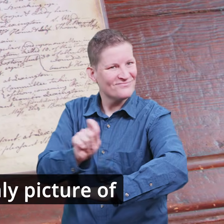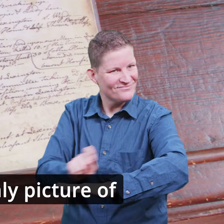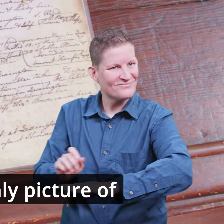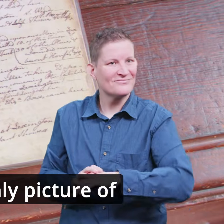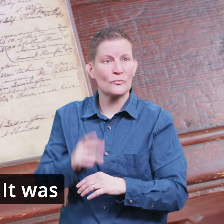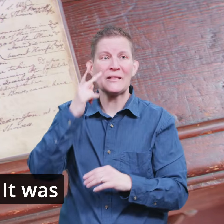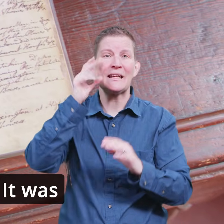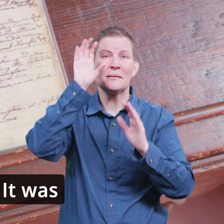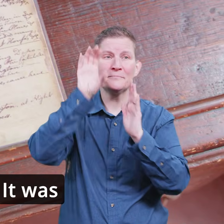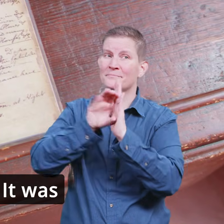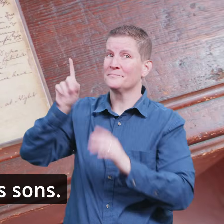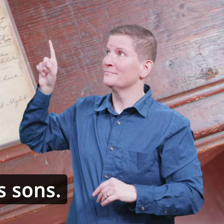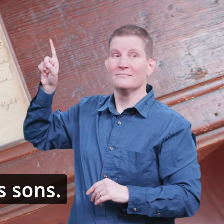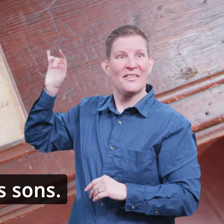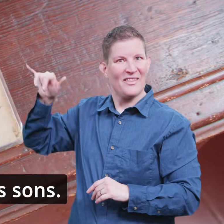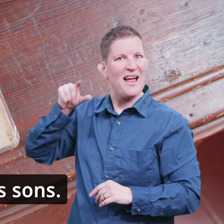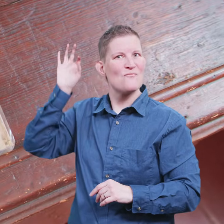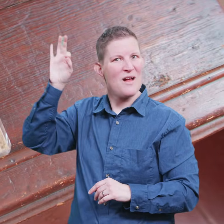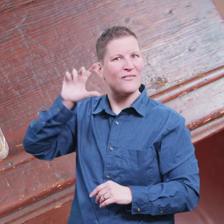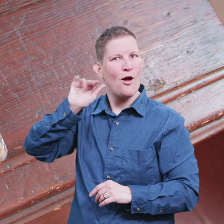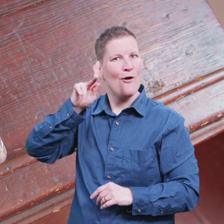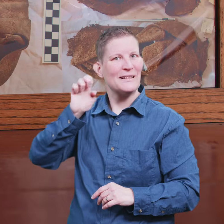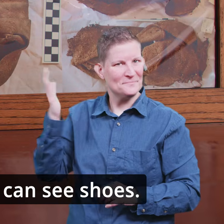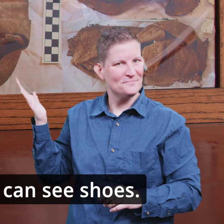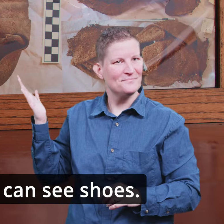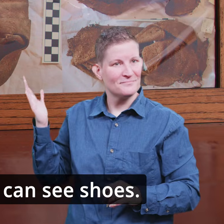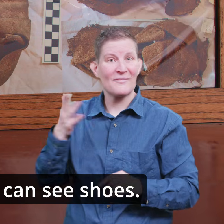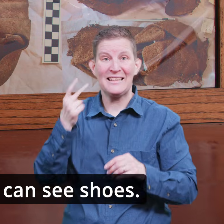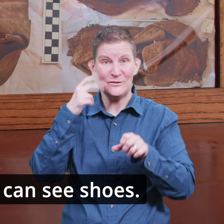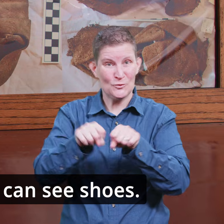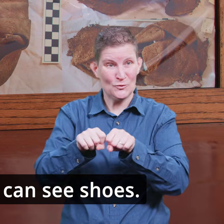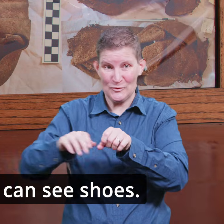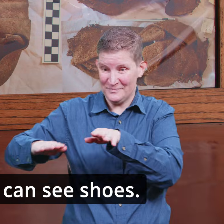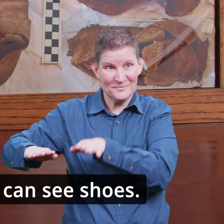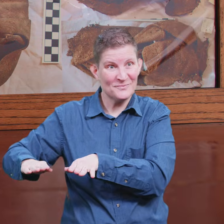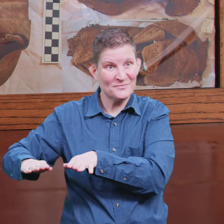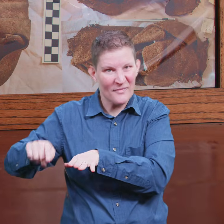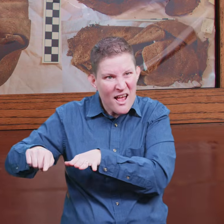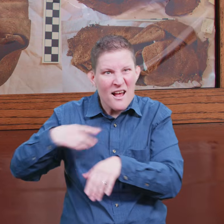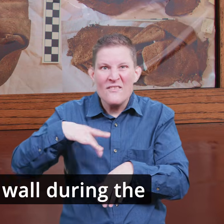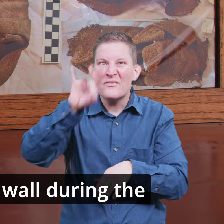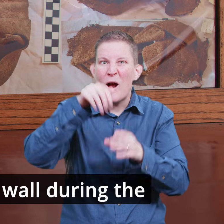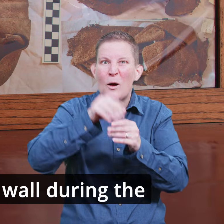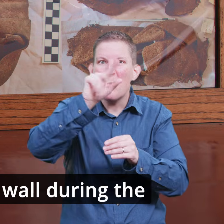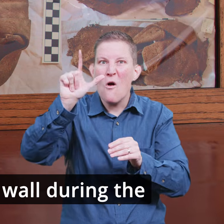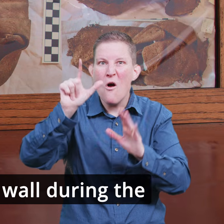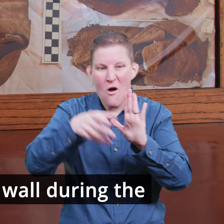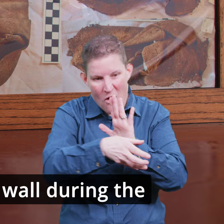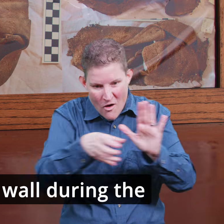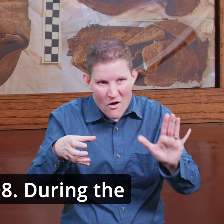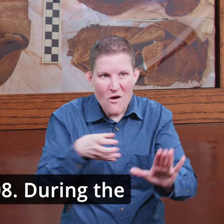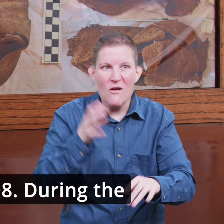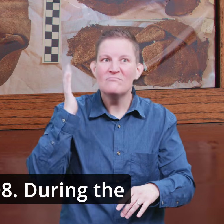is our only picture of Reverend Clarke. It was done by one of his sons. Over here in the wall, you can see shoes. We found the shoes